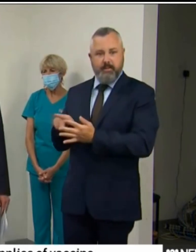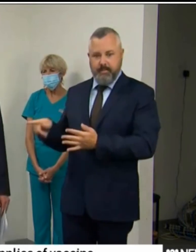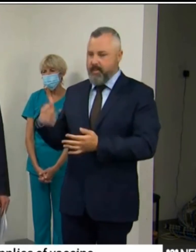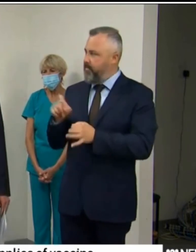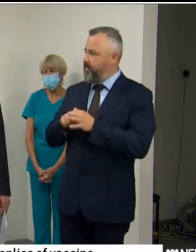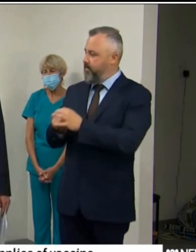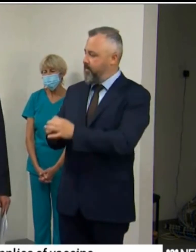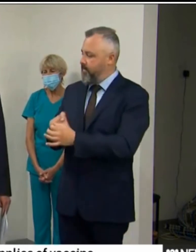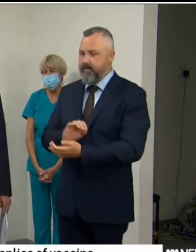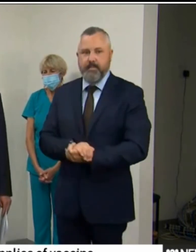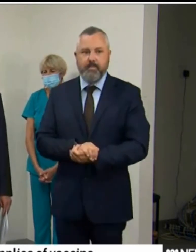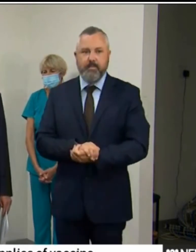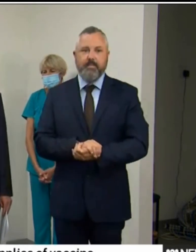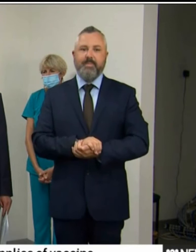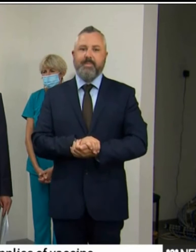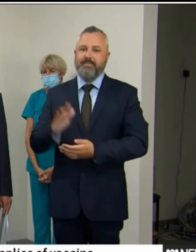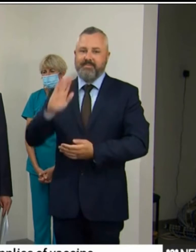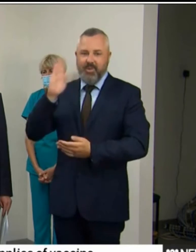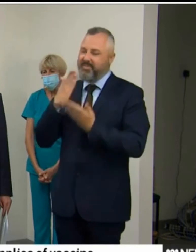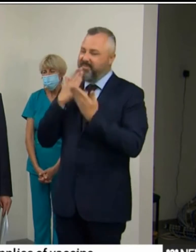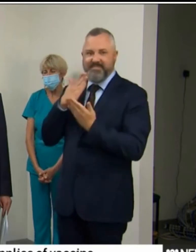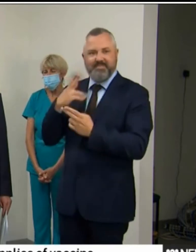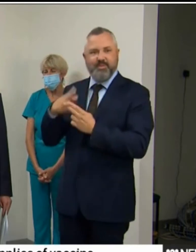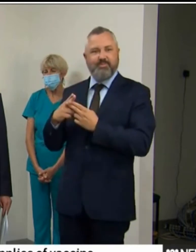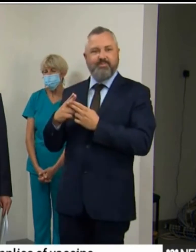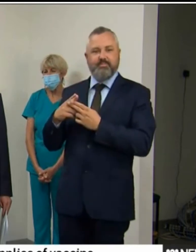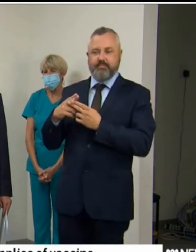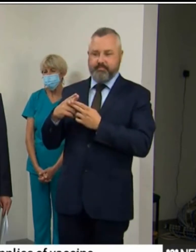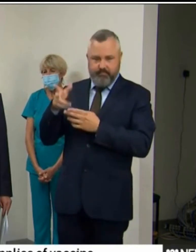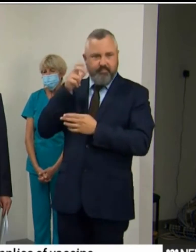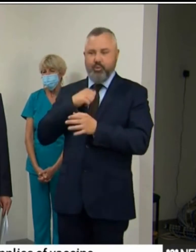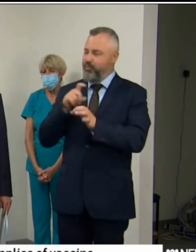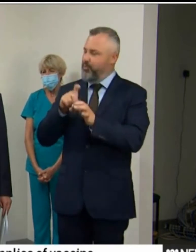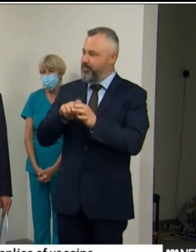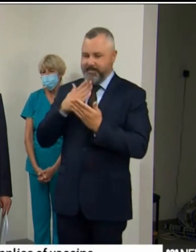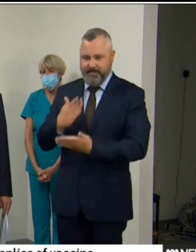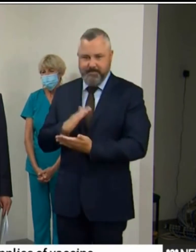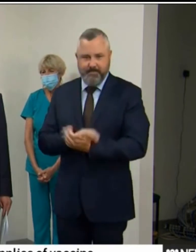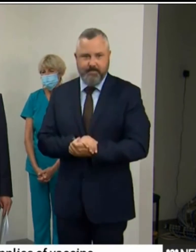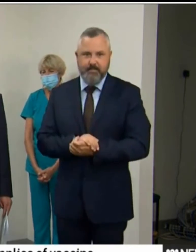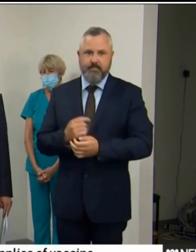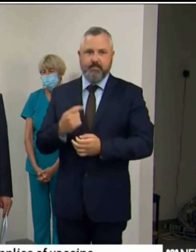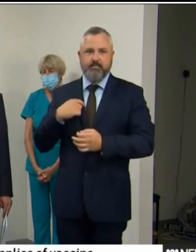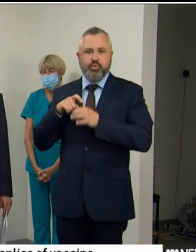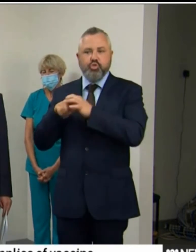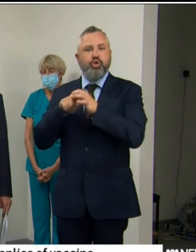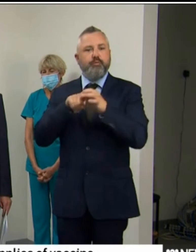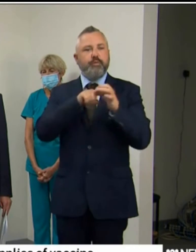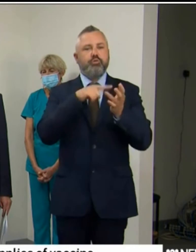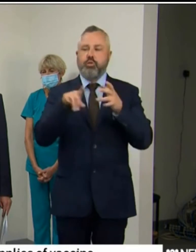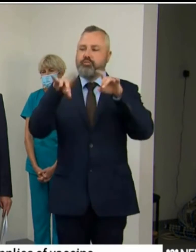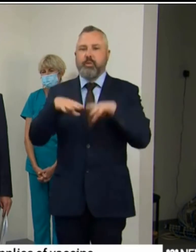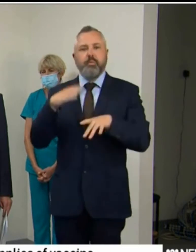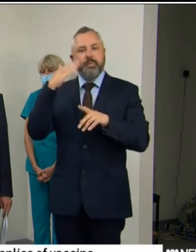Hi, Mr. Dillard. Thanks for taking the time. We know from surveys that Australian women are among the higher group